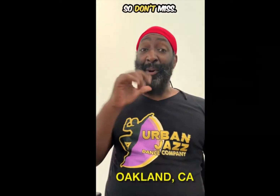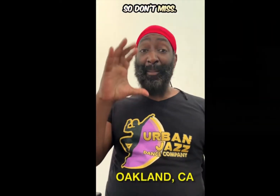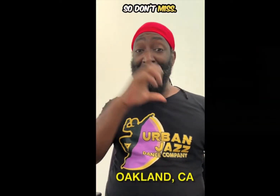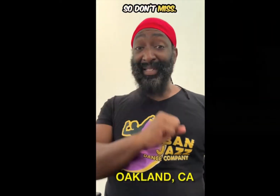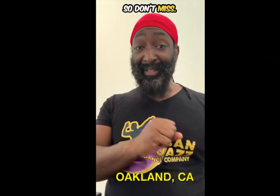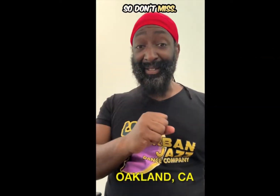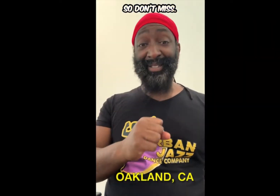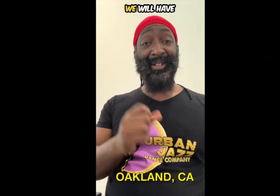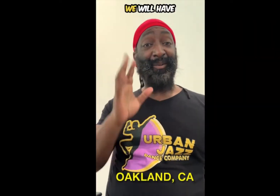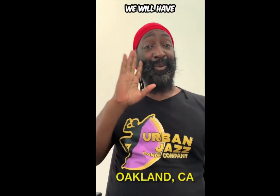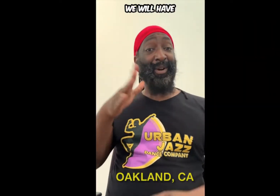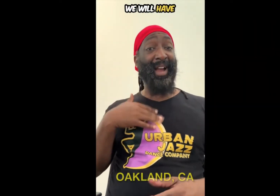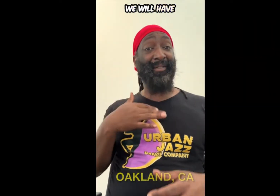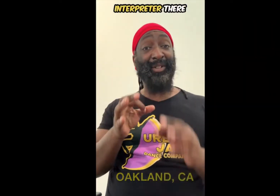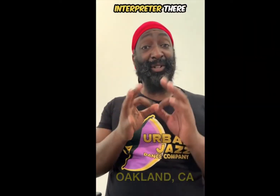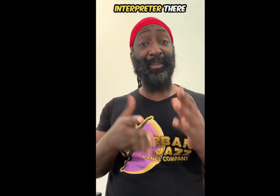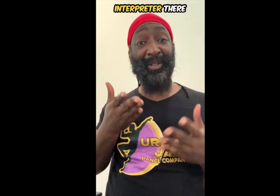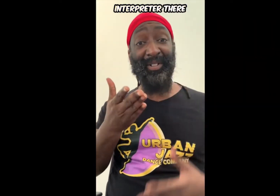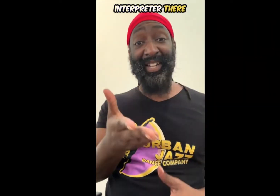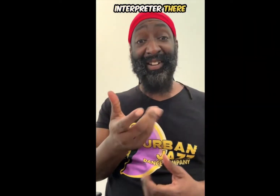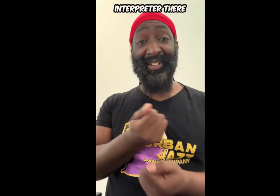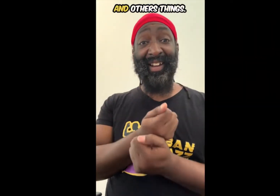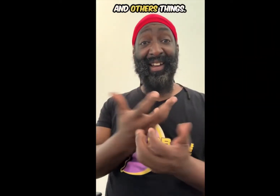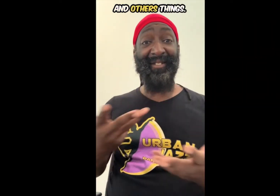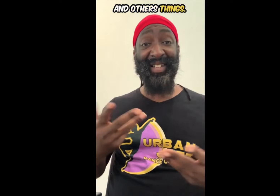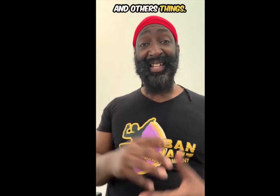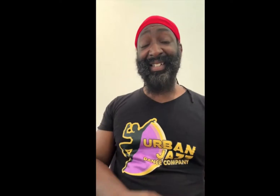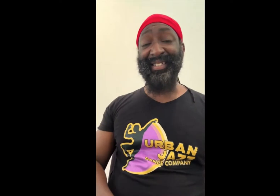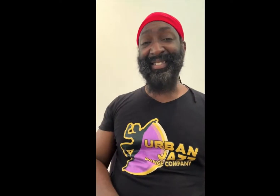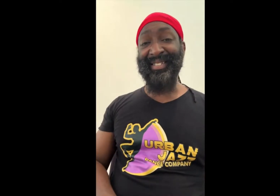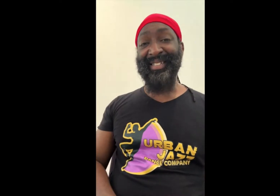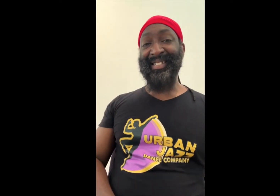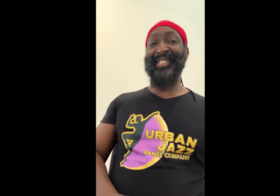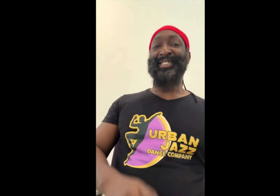So don't miss. We will have an interpreter there,